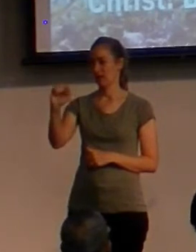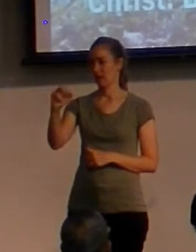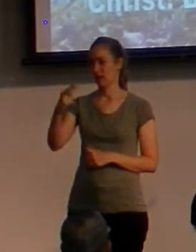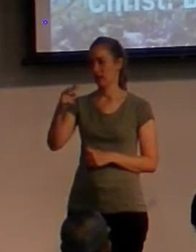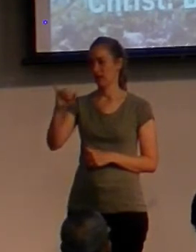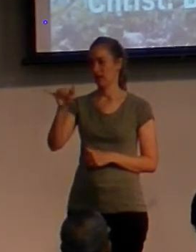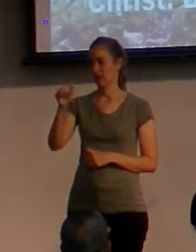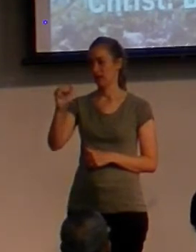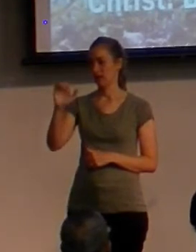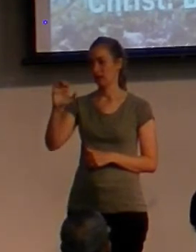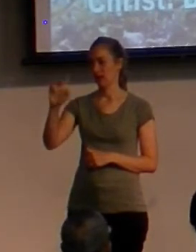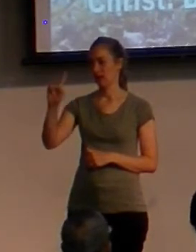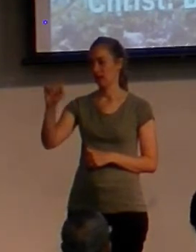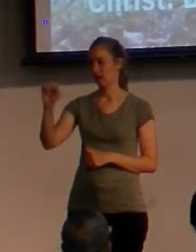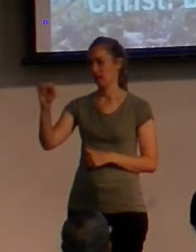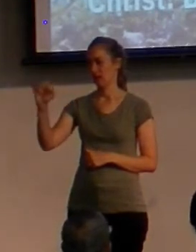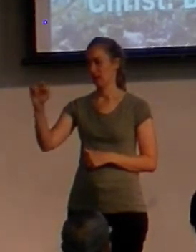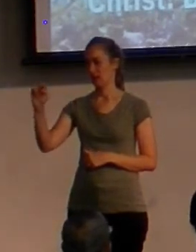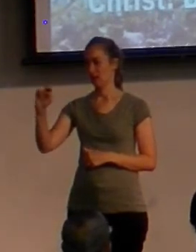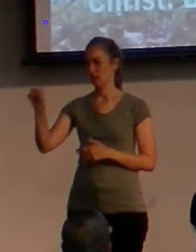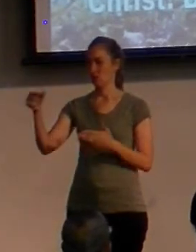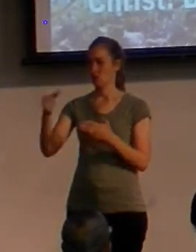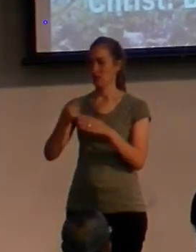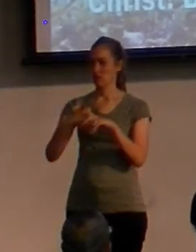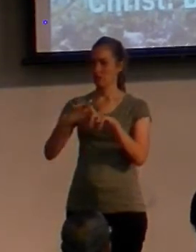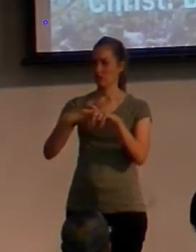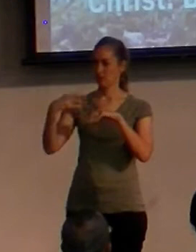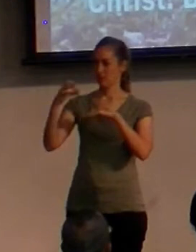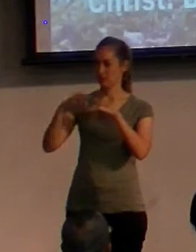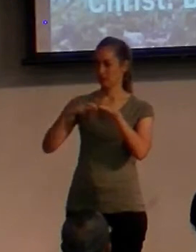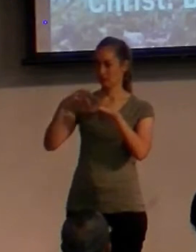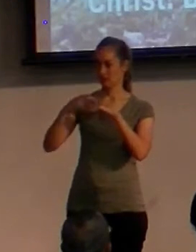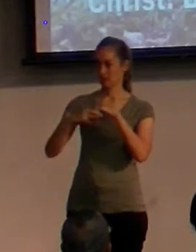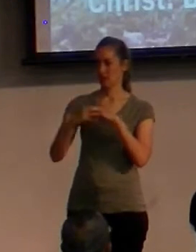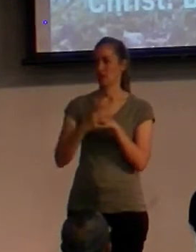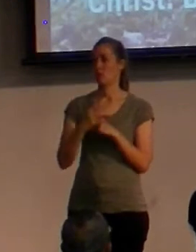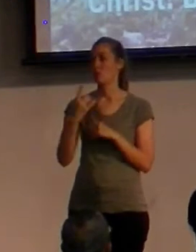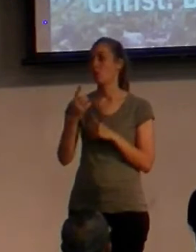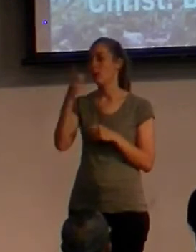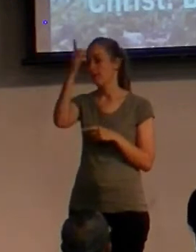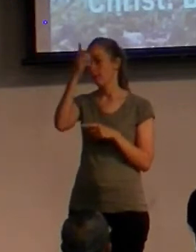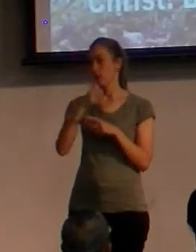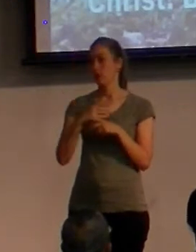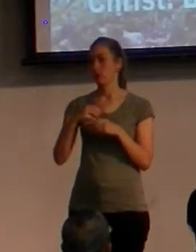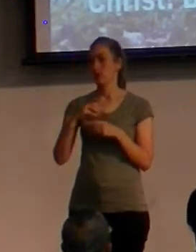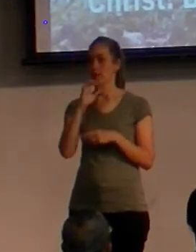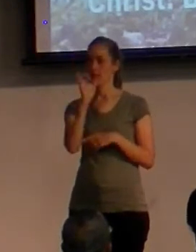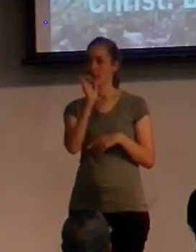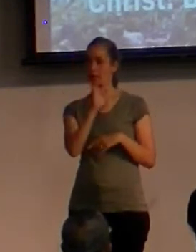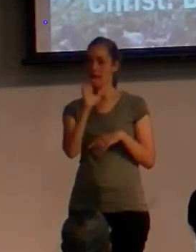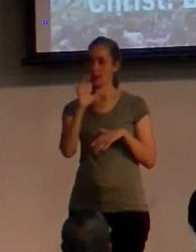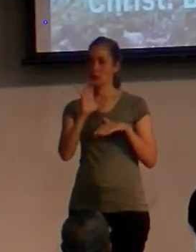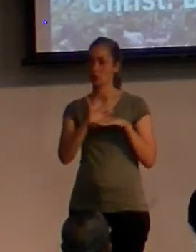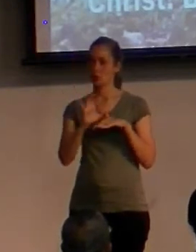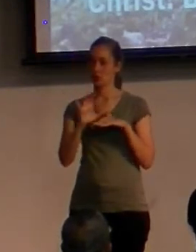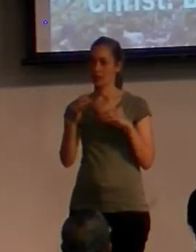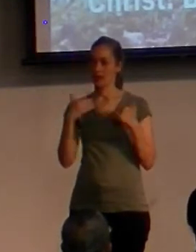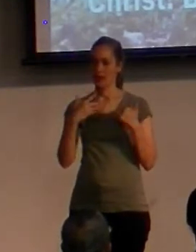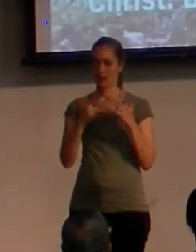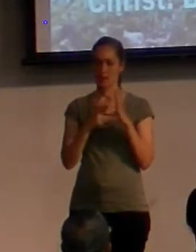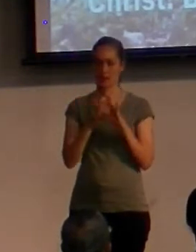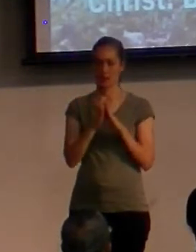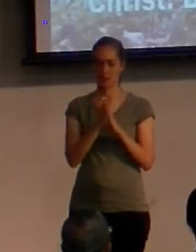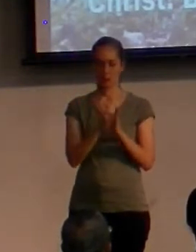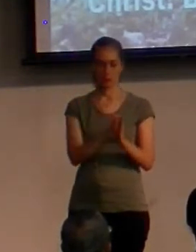picture, one of the brothers in Bidong Church pulled out of his Bible.